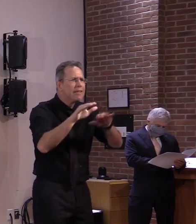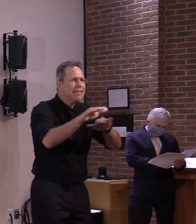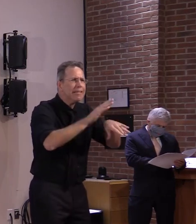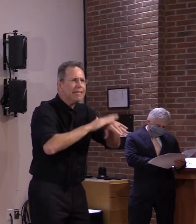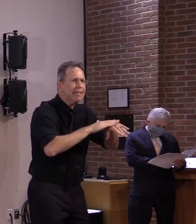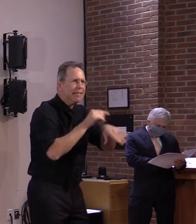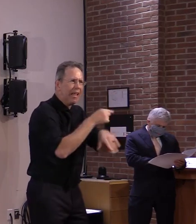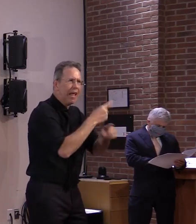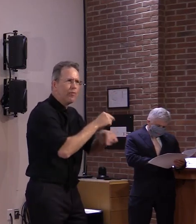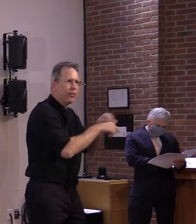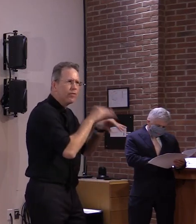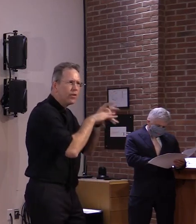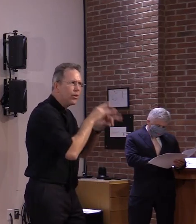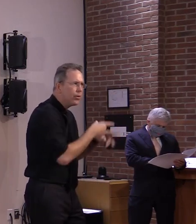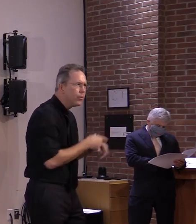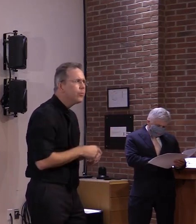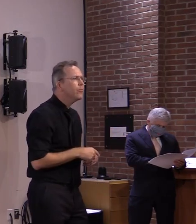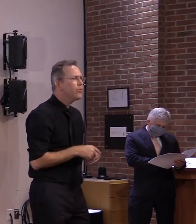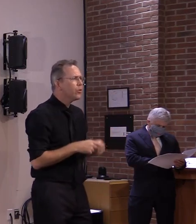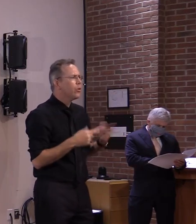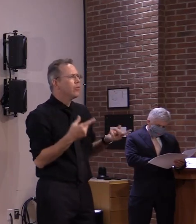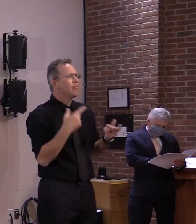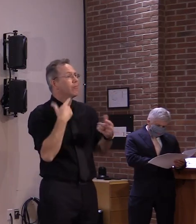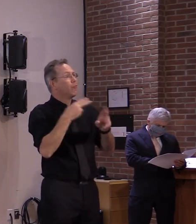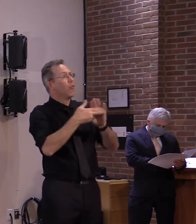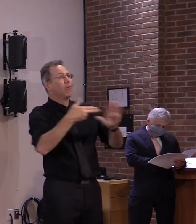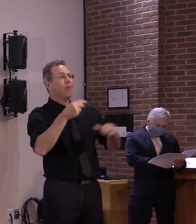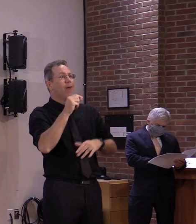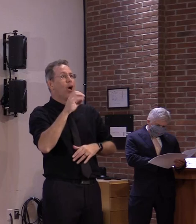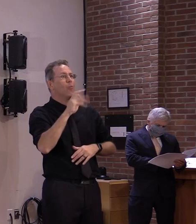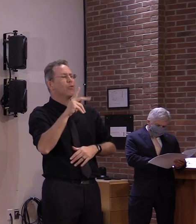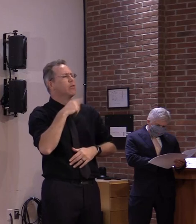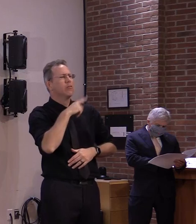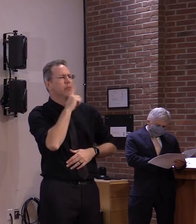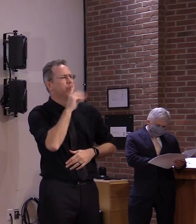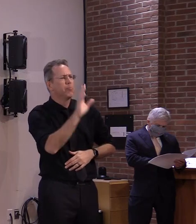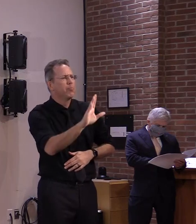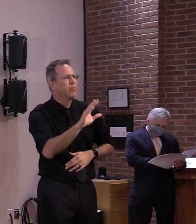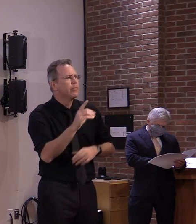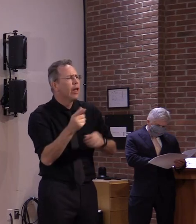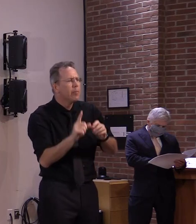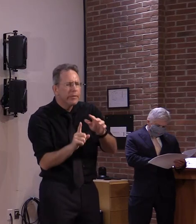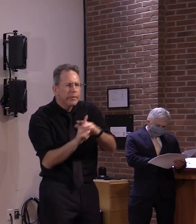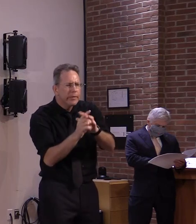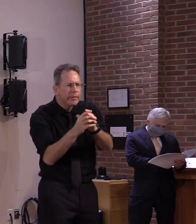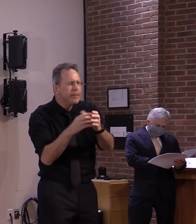outbreak like we're seeing with the ice team sports in St. Michael's College.